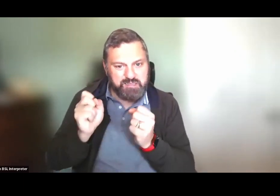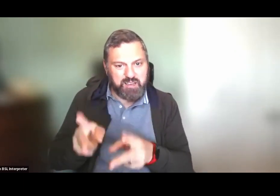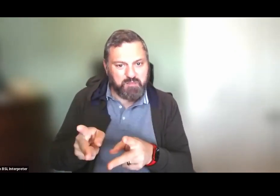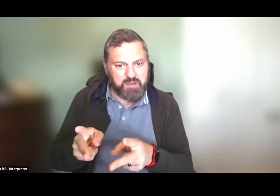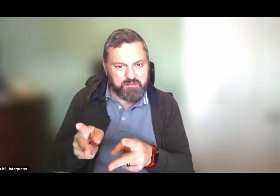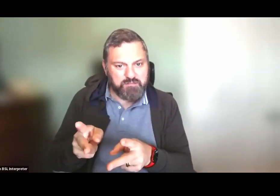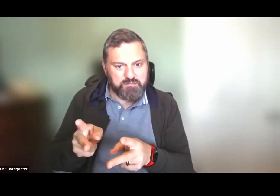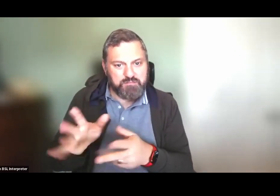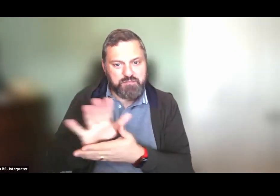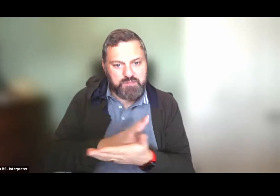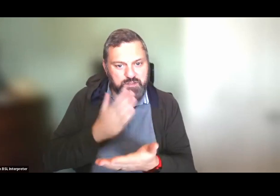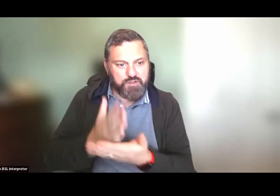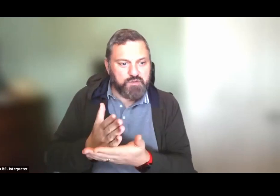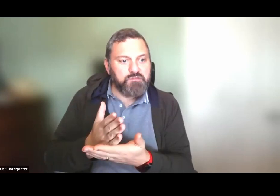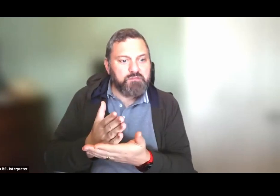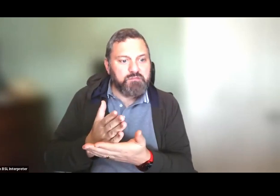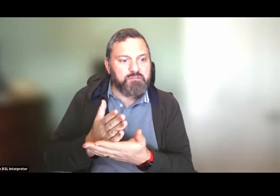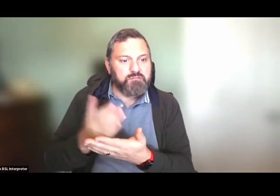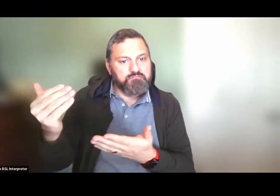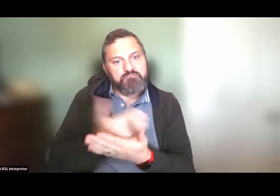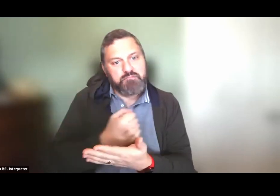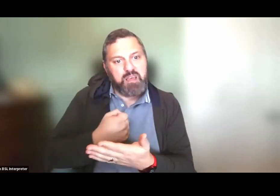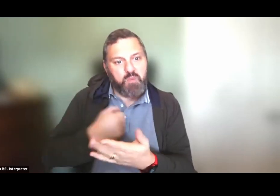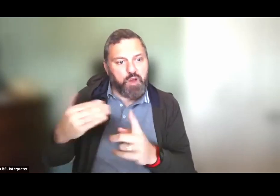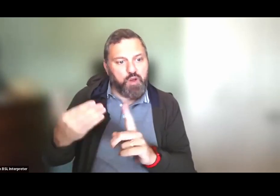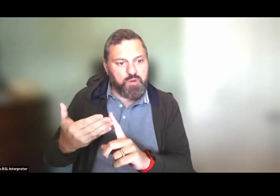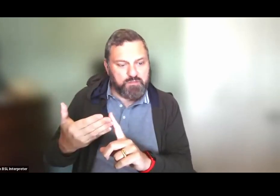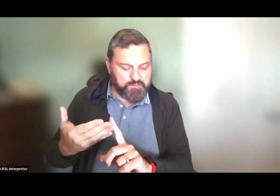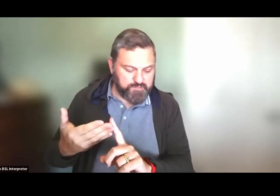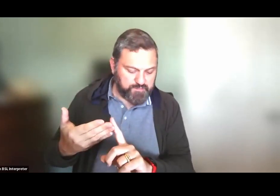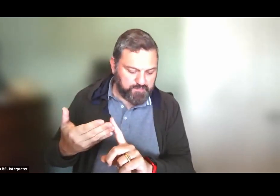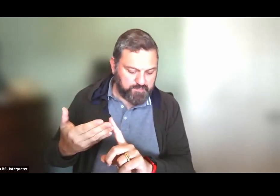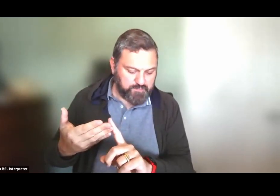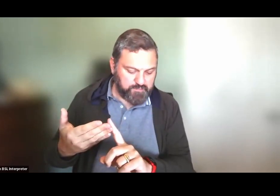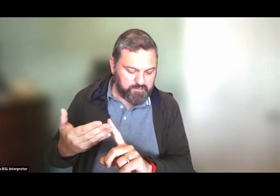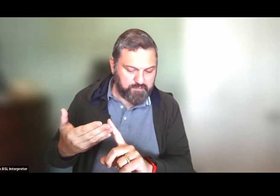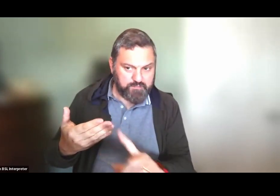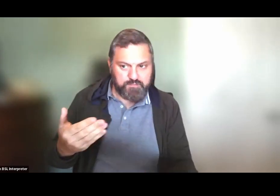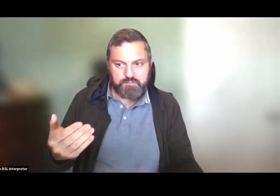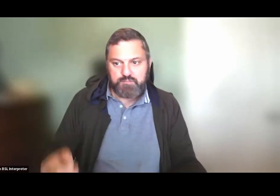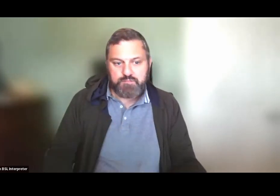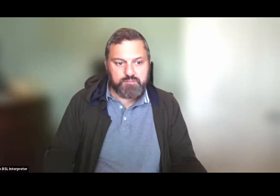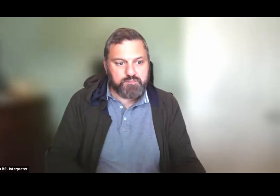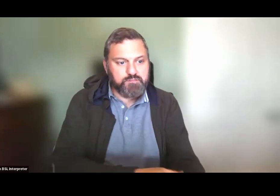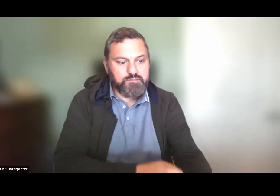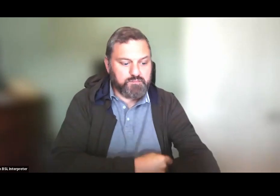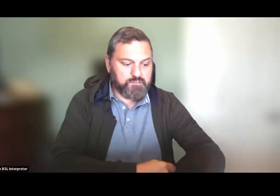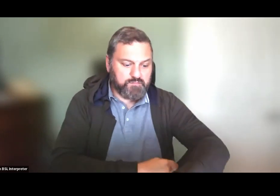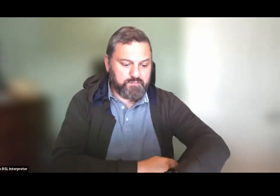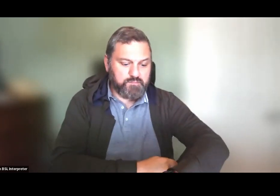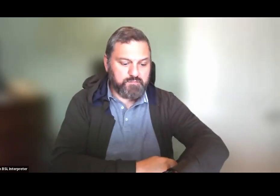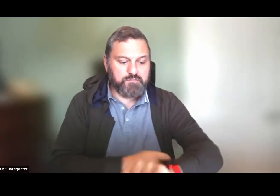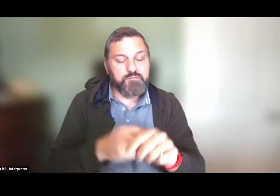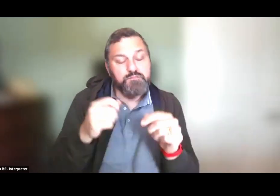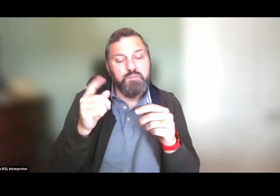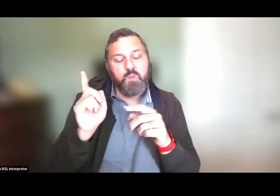that they serve our goals? So if we can be stewards, more like gardeners than mechanics,